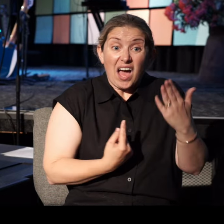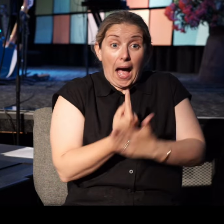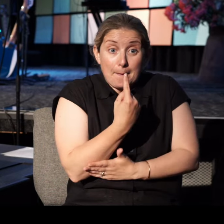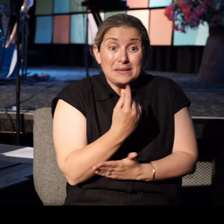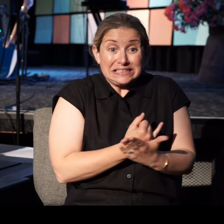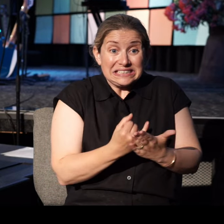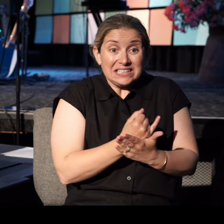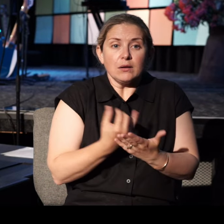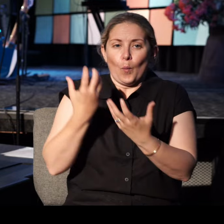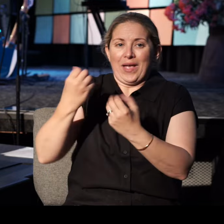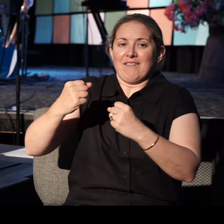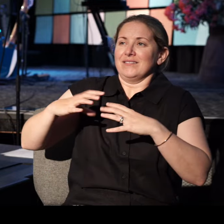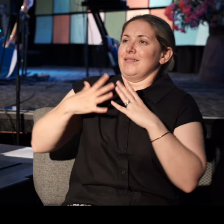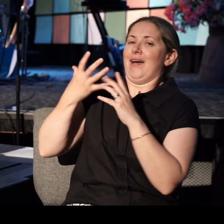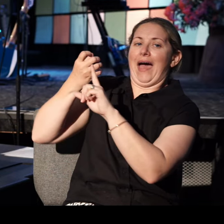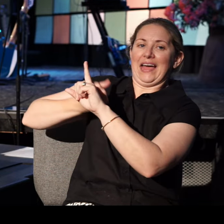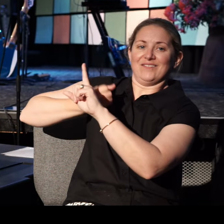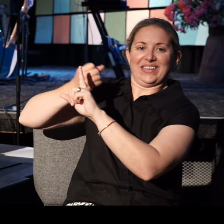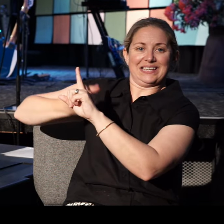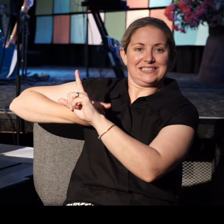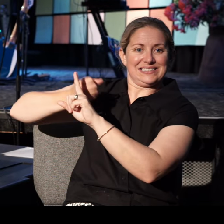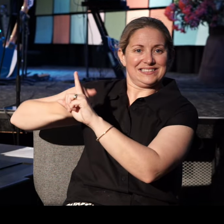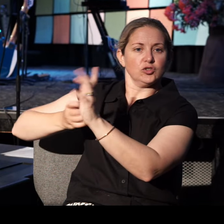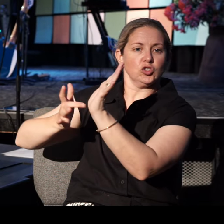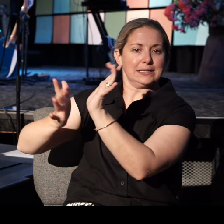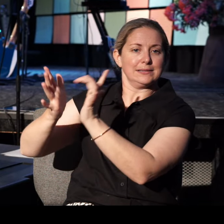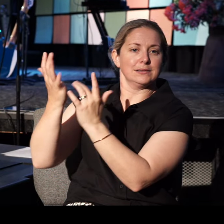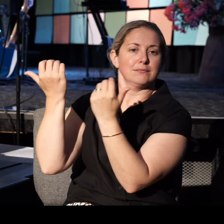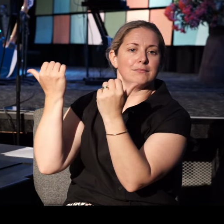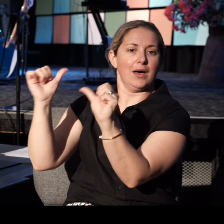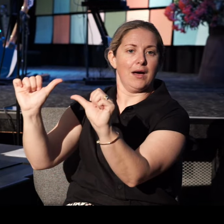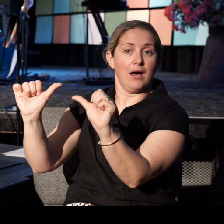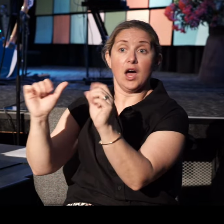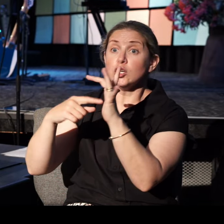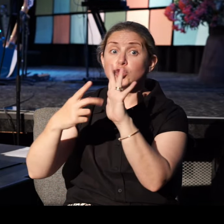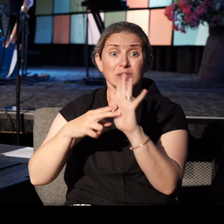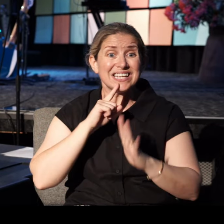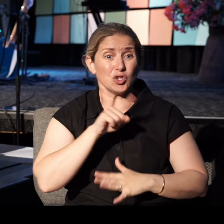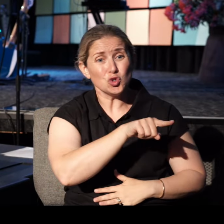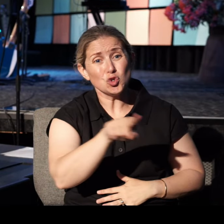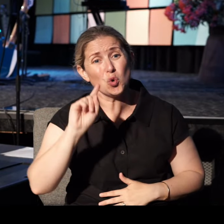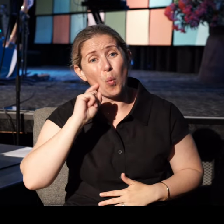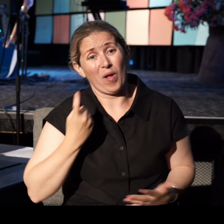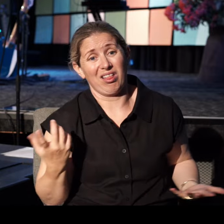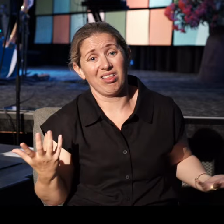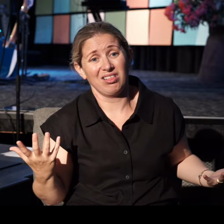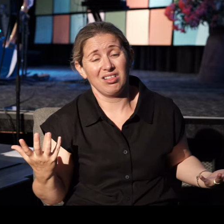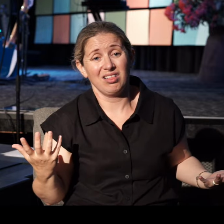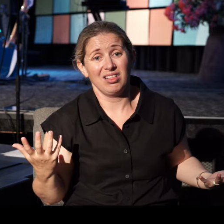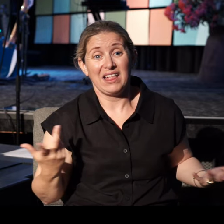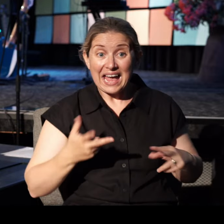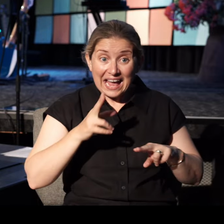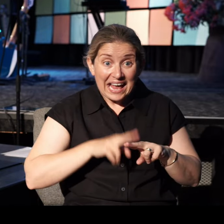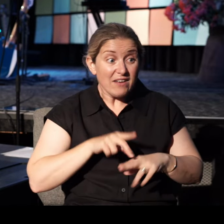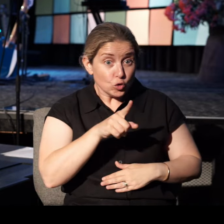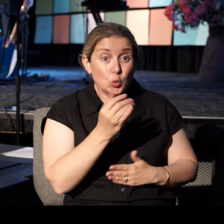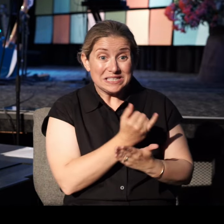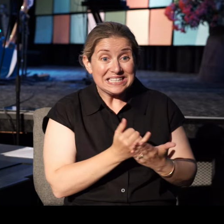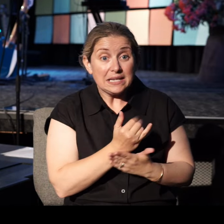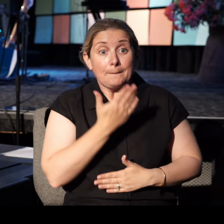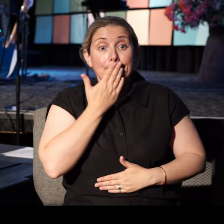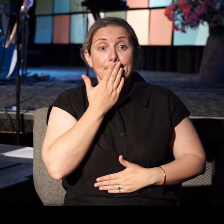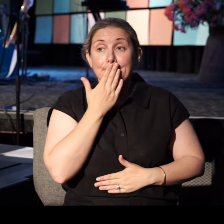one. He assumes he doesn't want sin, but he assumes they will, and if they do, these people he's writing to, they've got an advocate who